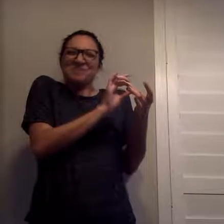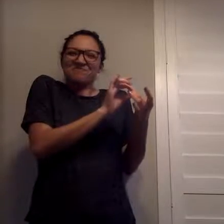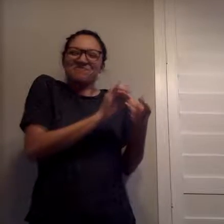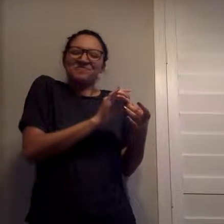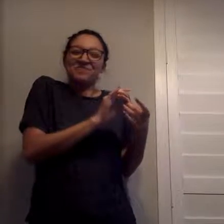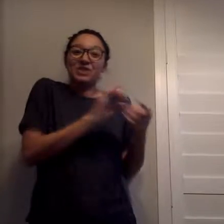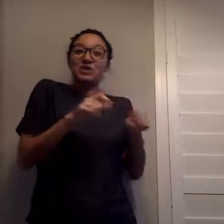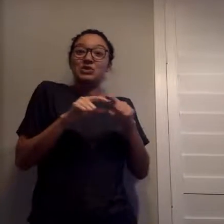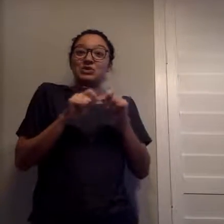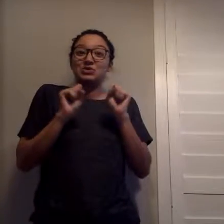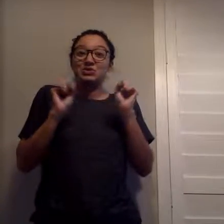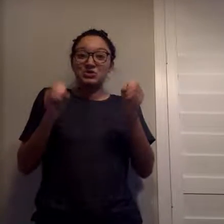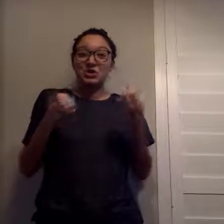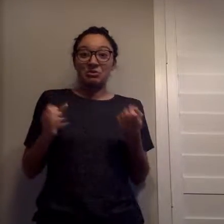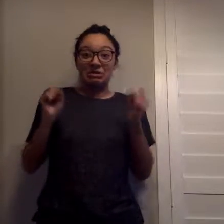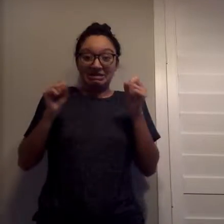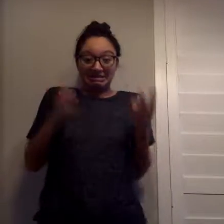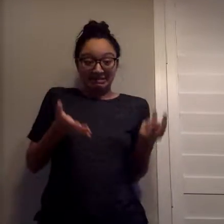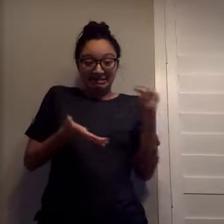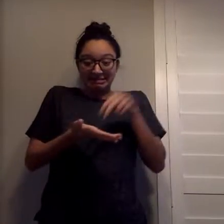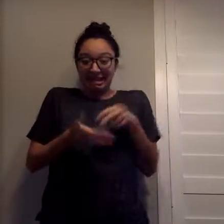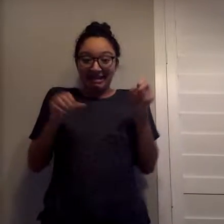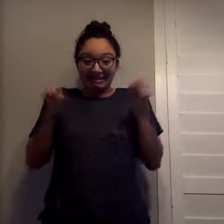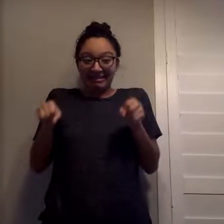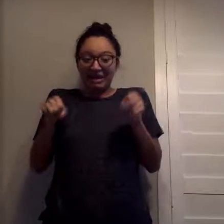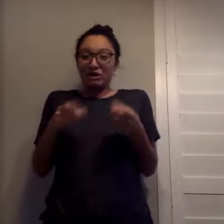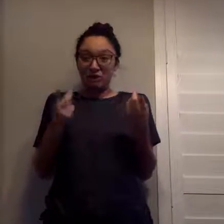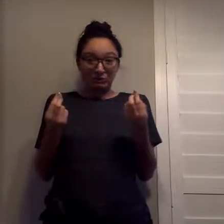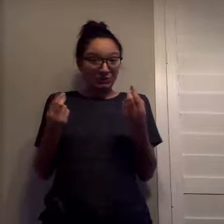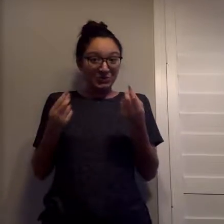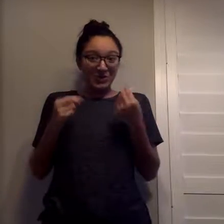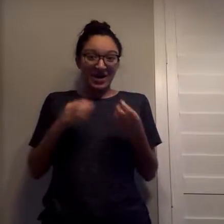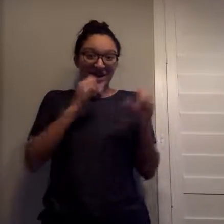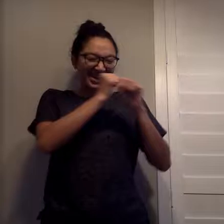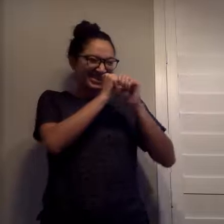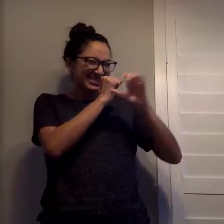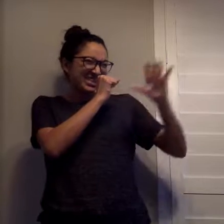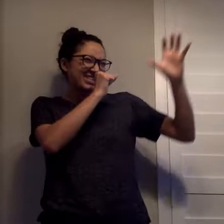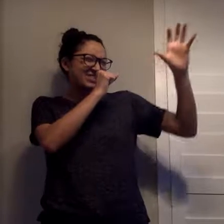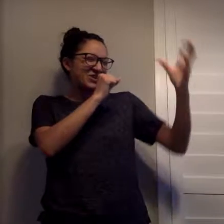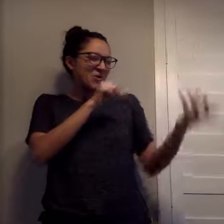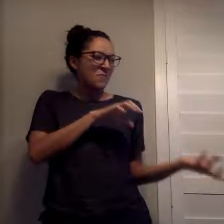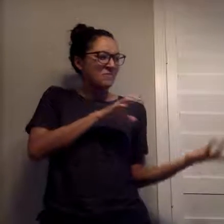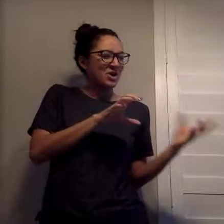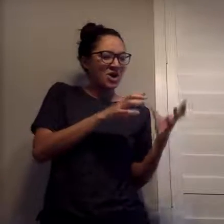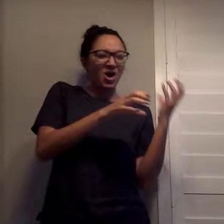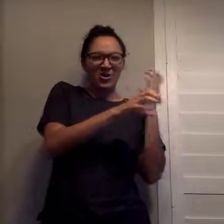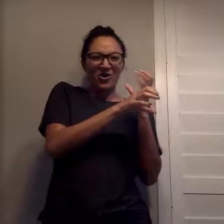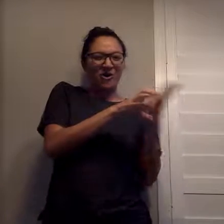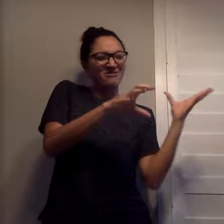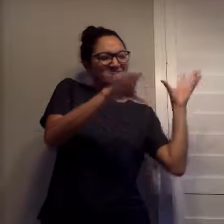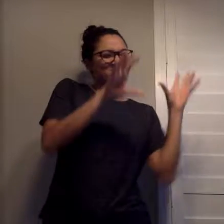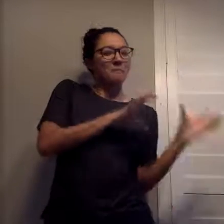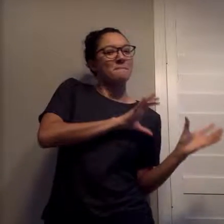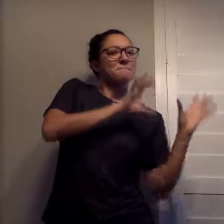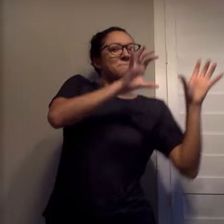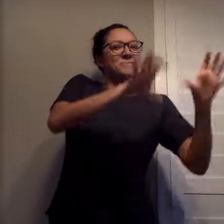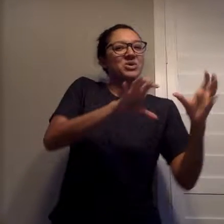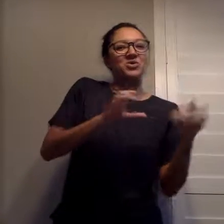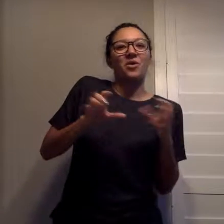well enough to do weight-bearing activities, we loaded a telescope in the car, drove up into the mountains to look at the Hale-Bopp